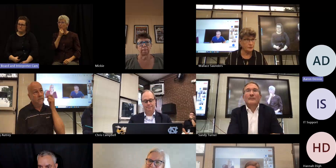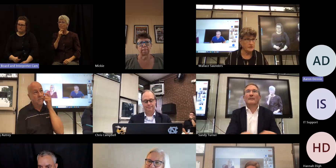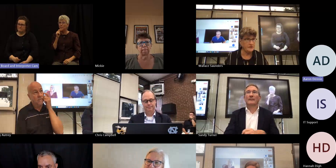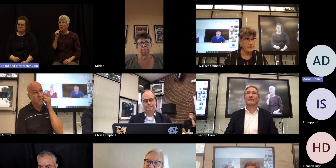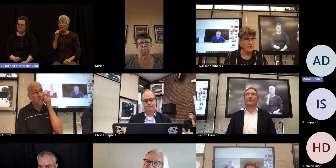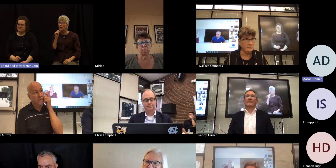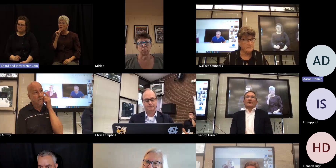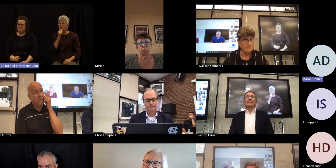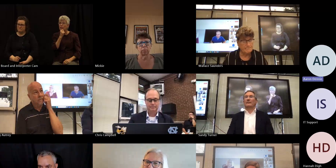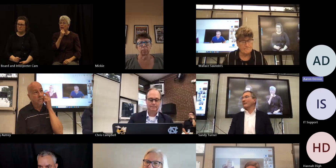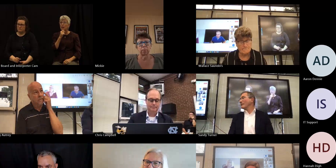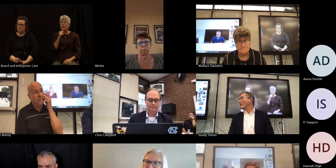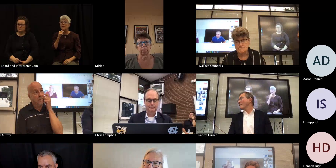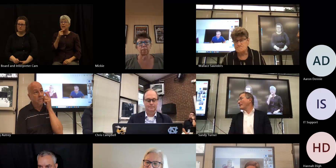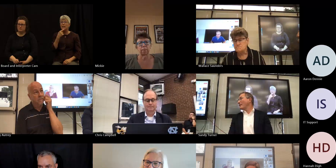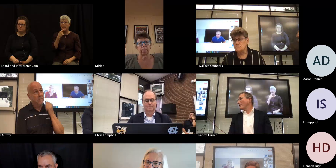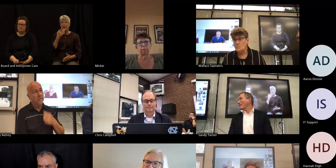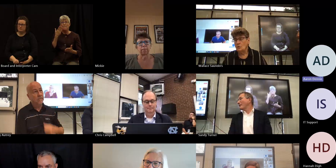board of trustees,